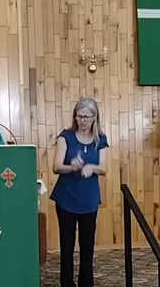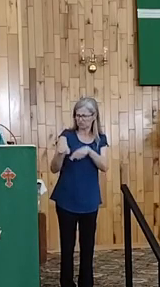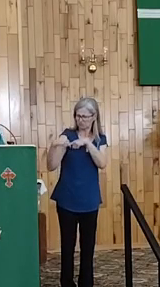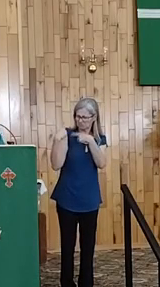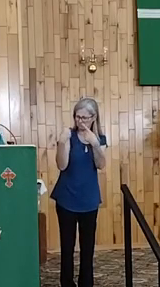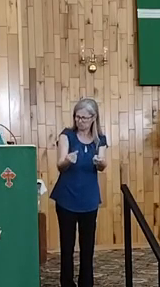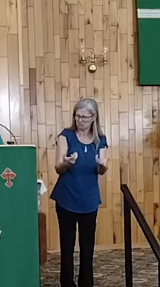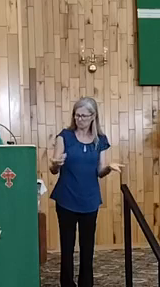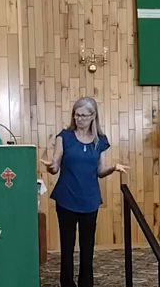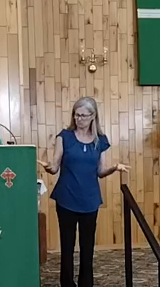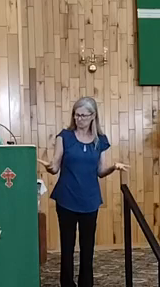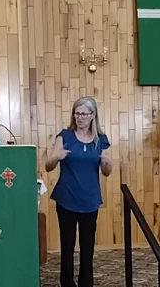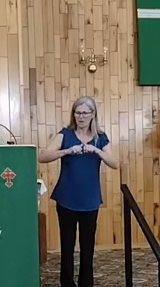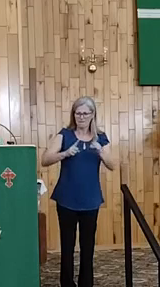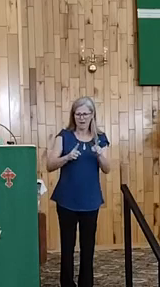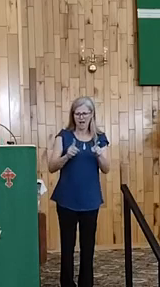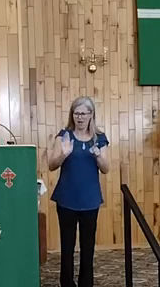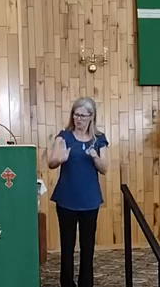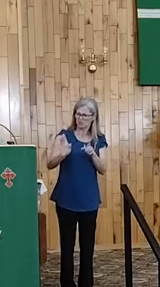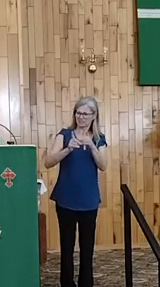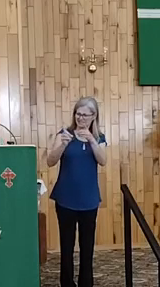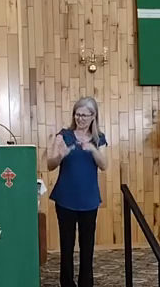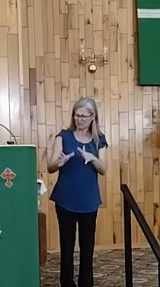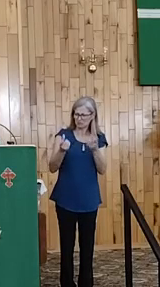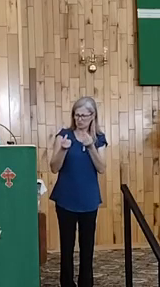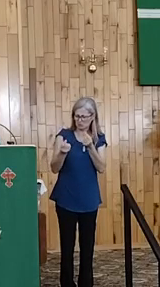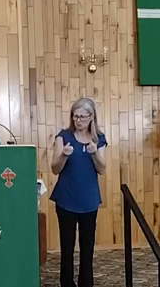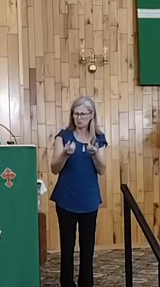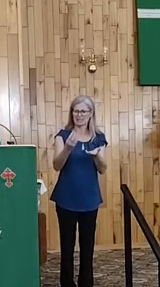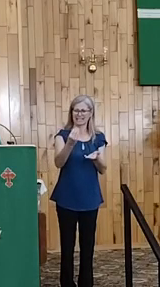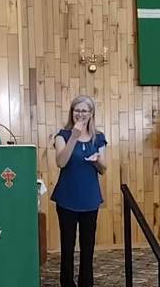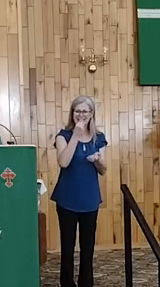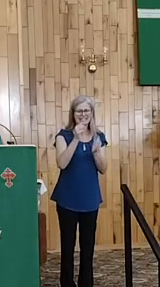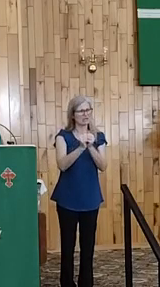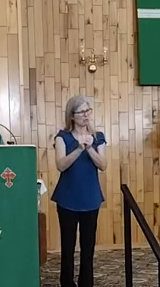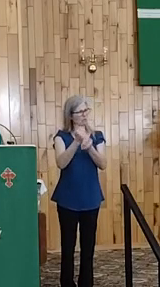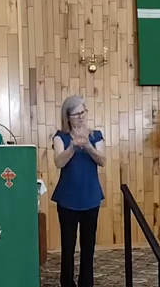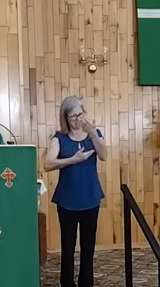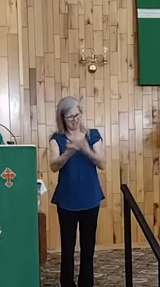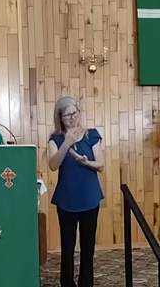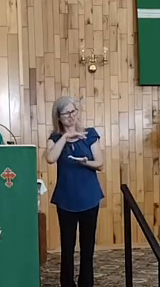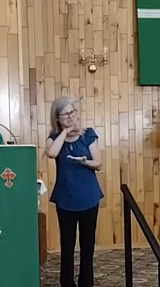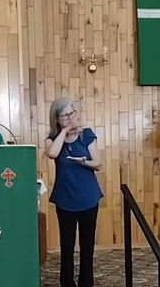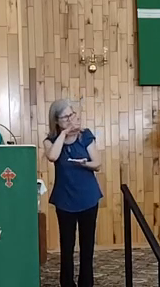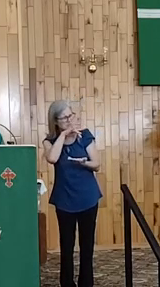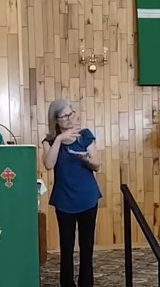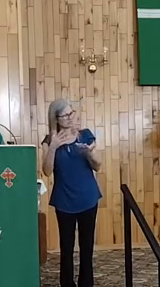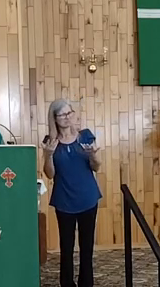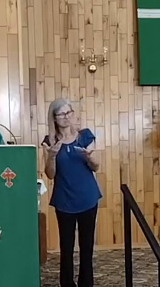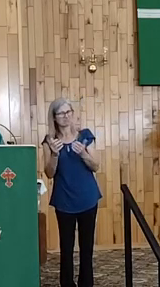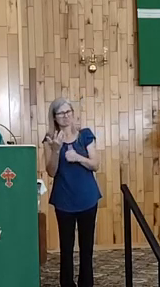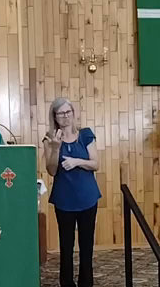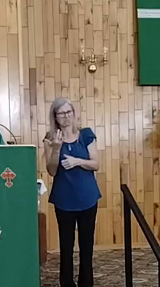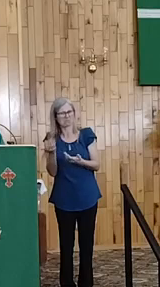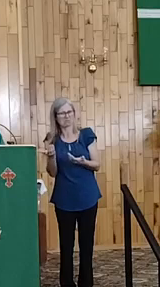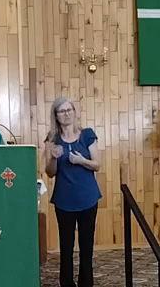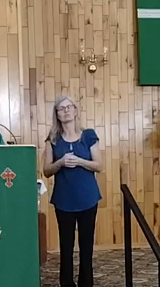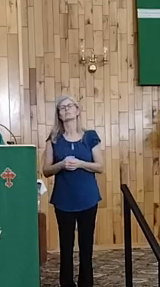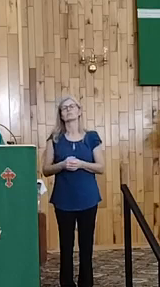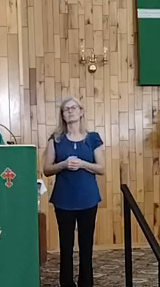elders, but instead eat a meal with unclean hands. He responded,